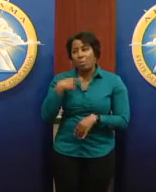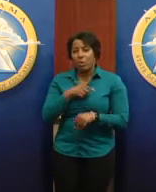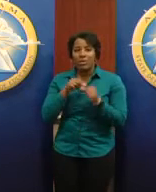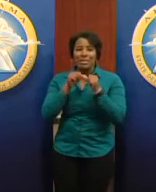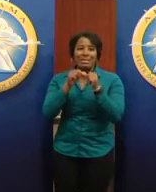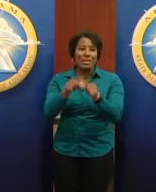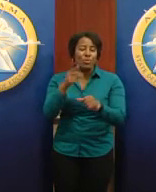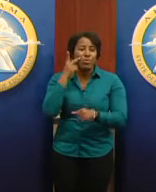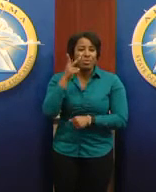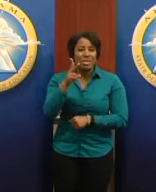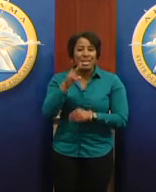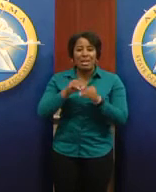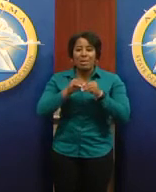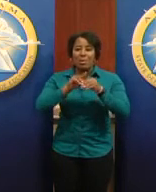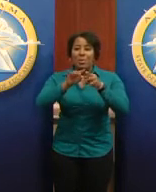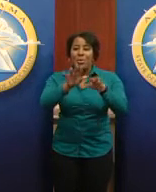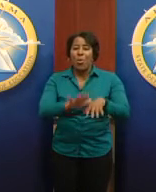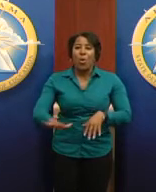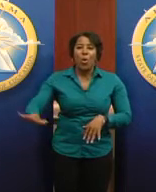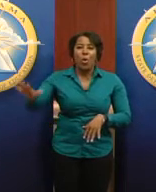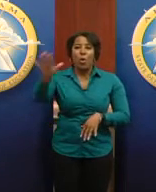outbreaks all over the state in